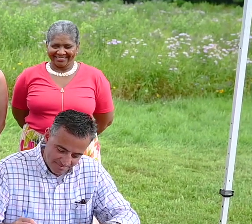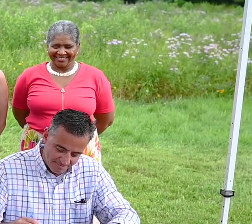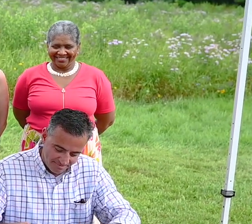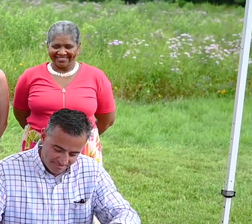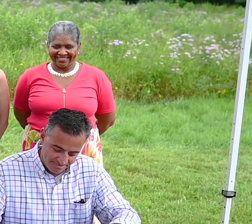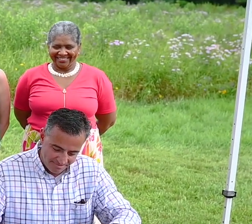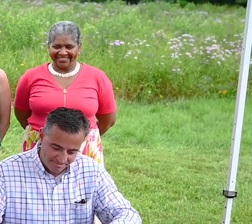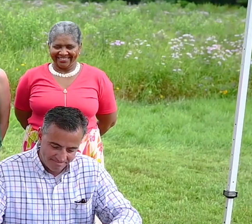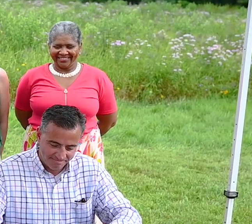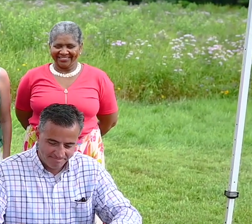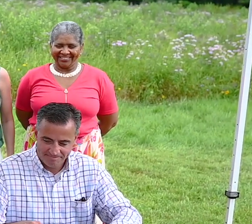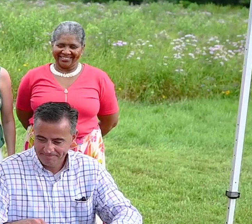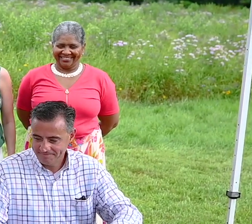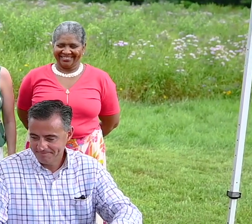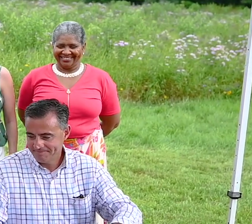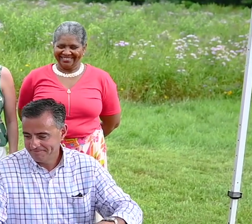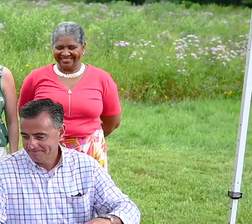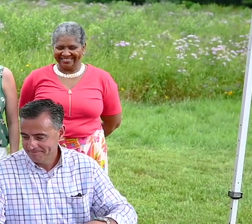Understanding.